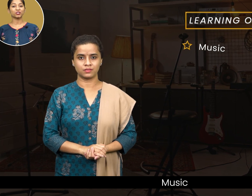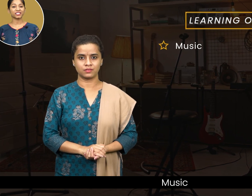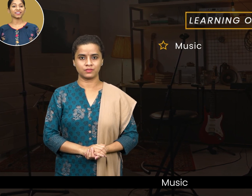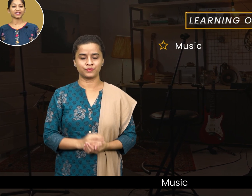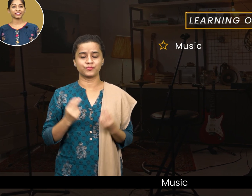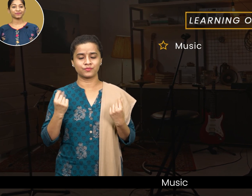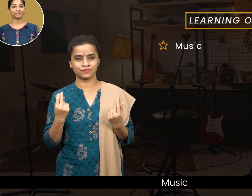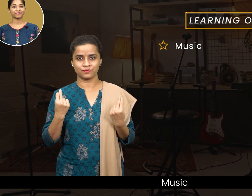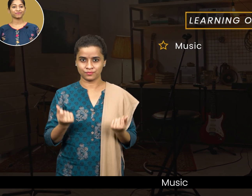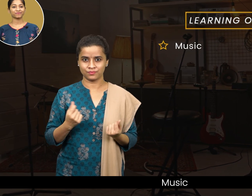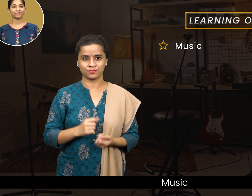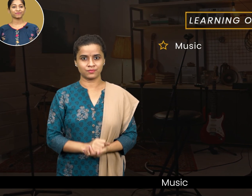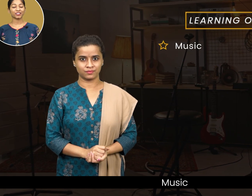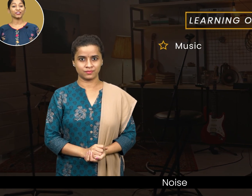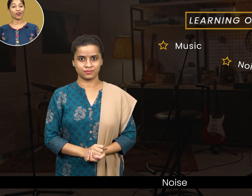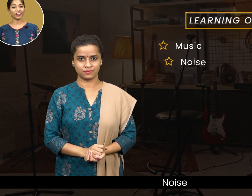music,